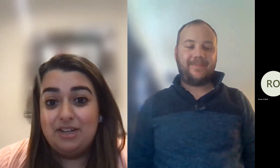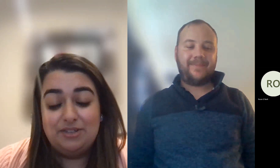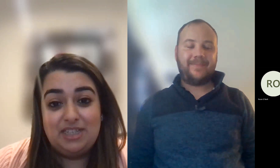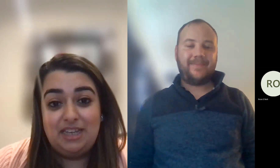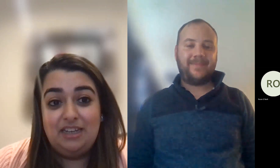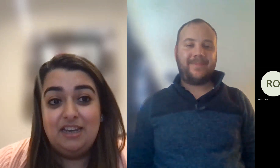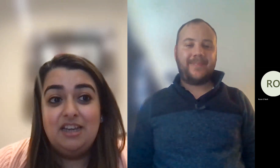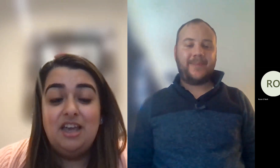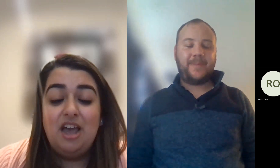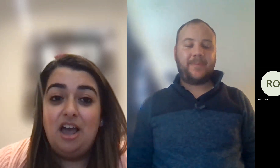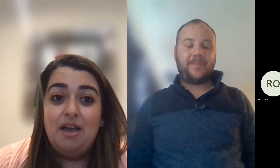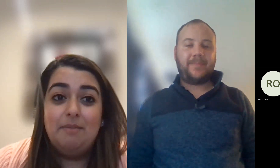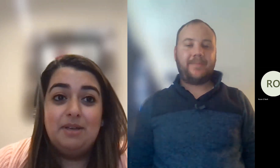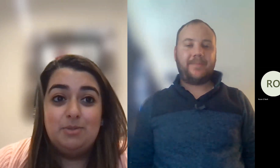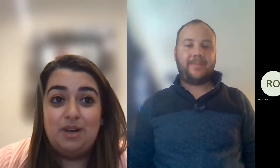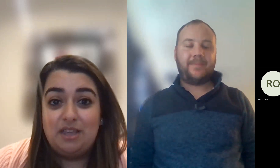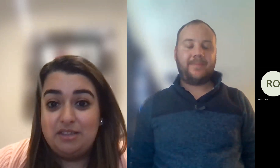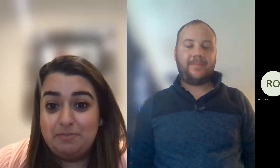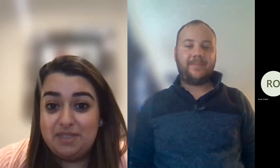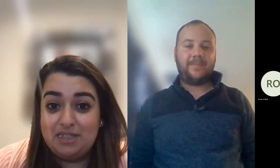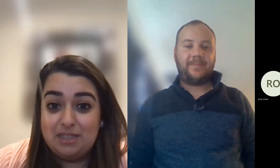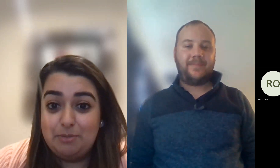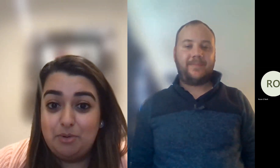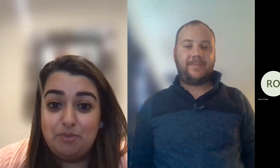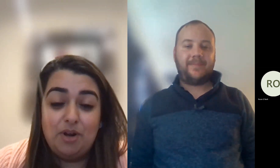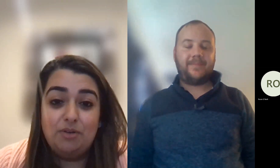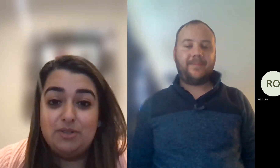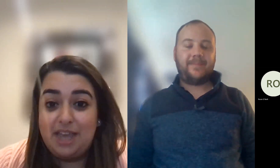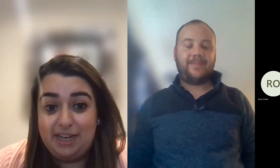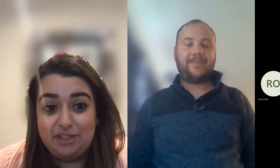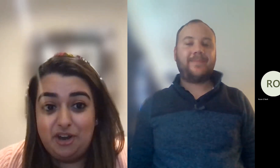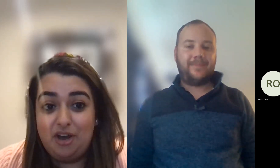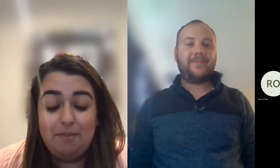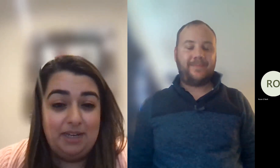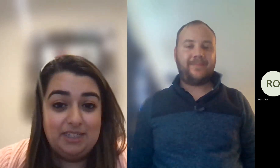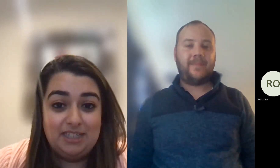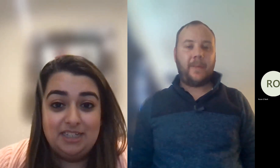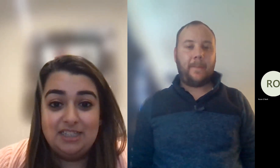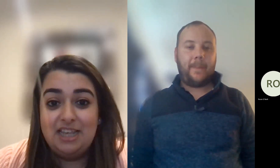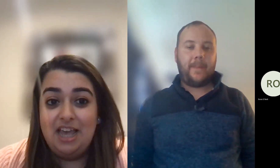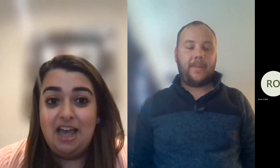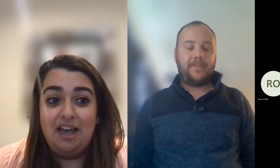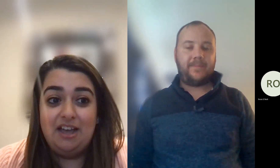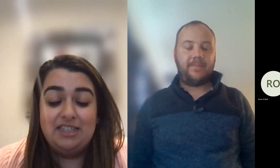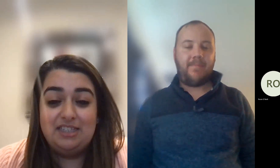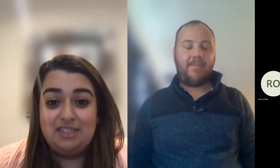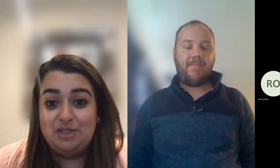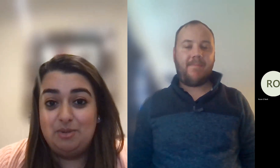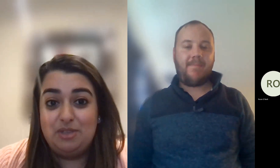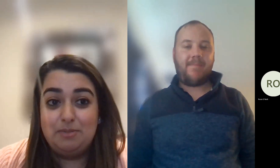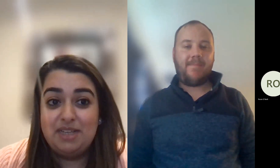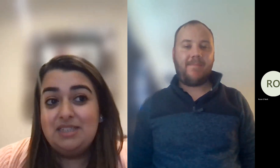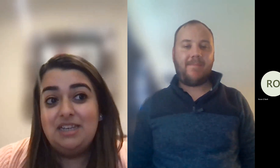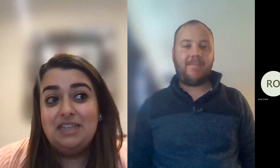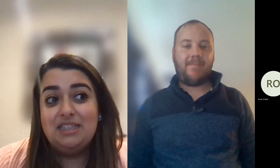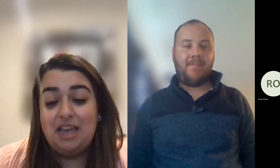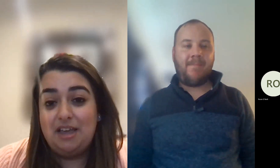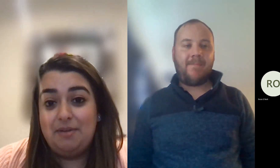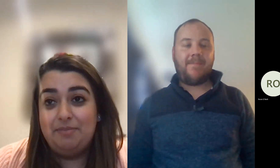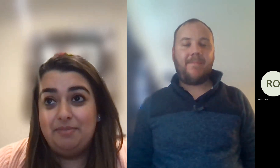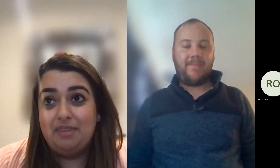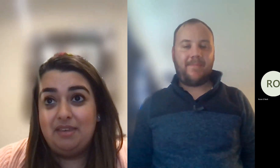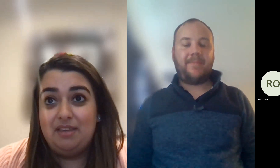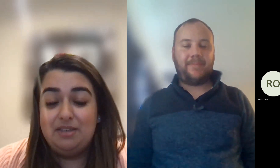a carer or a senior, as well as other business support roles, HR, maintenance, assistance with